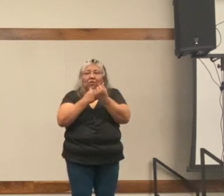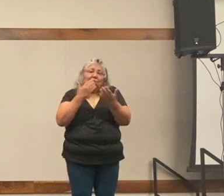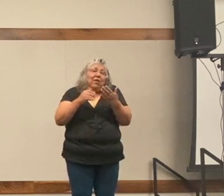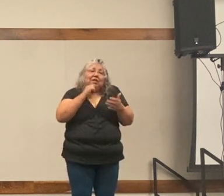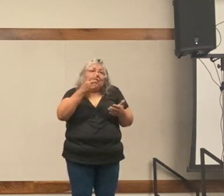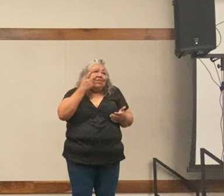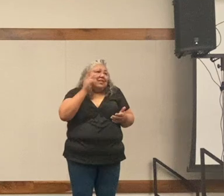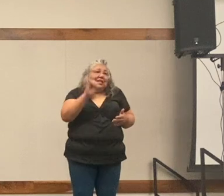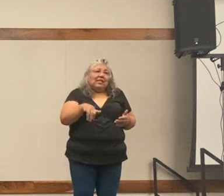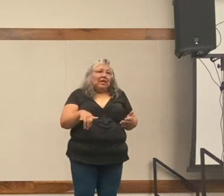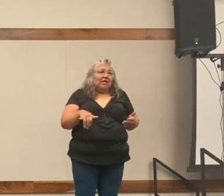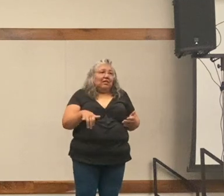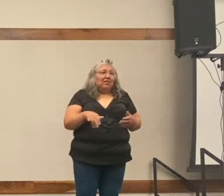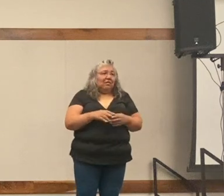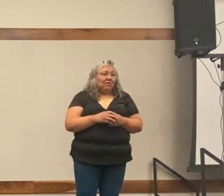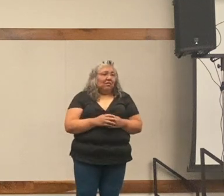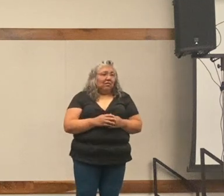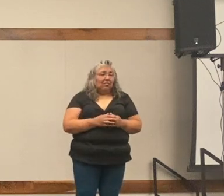not even see it.